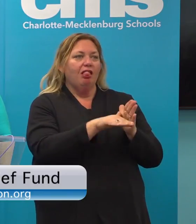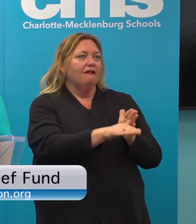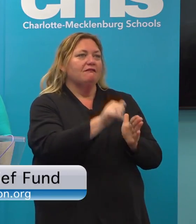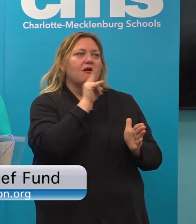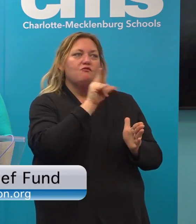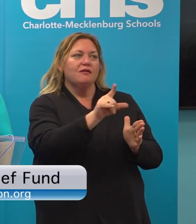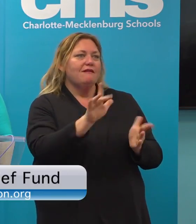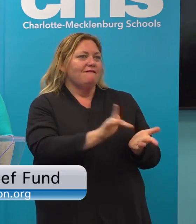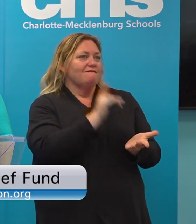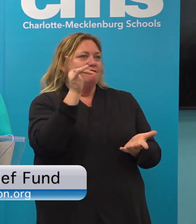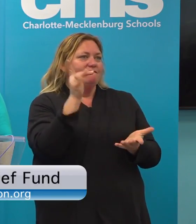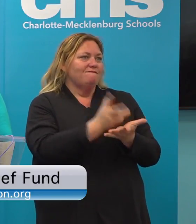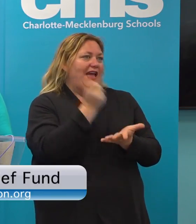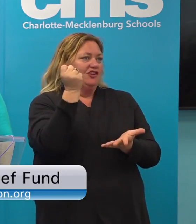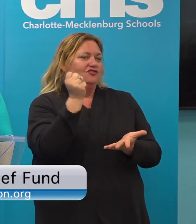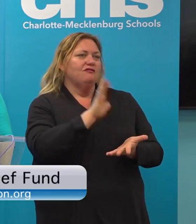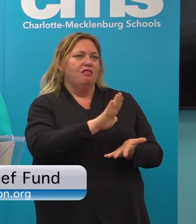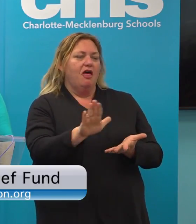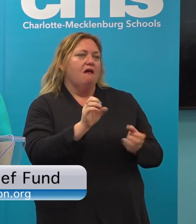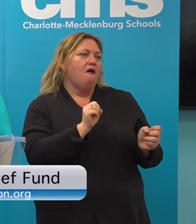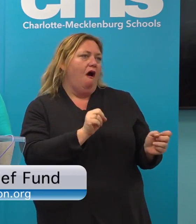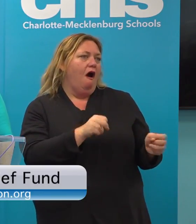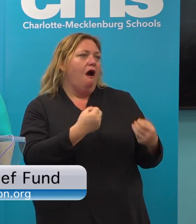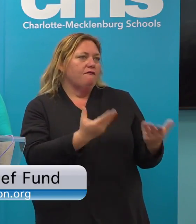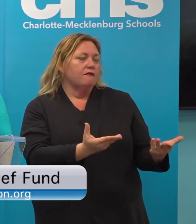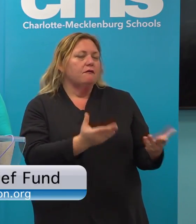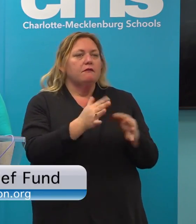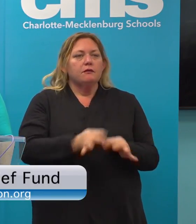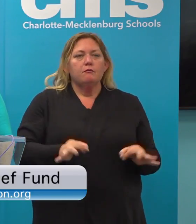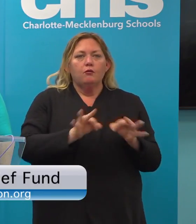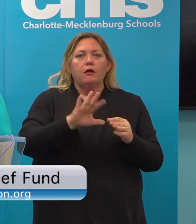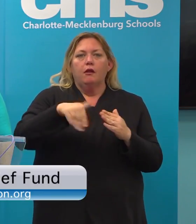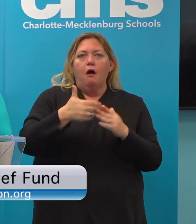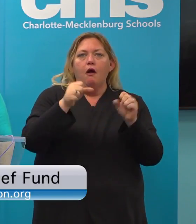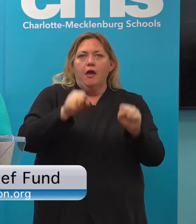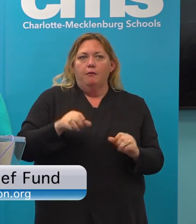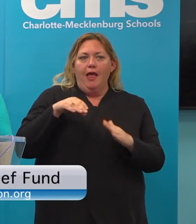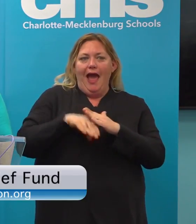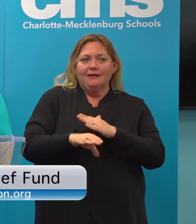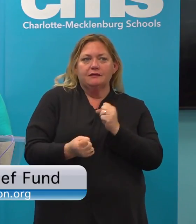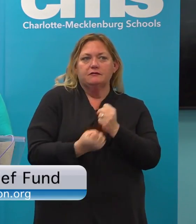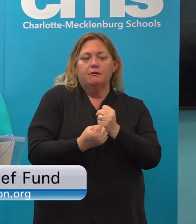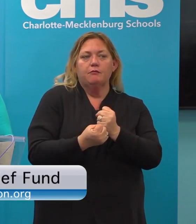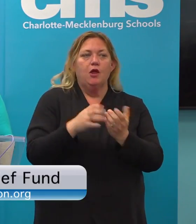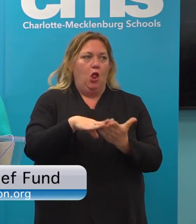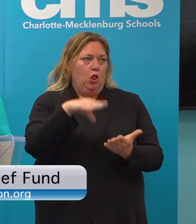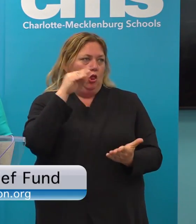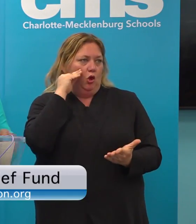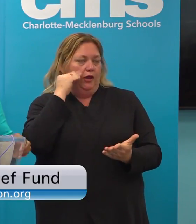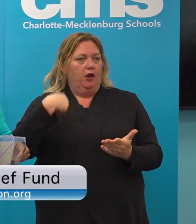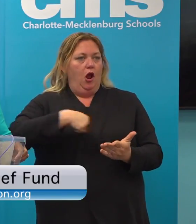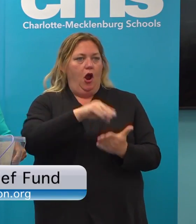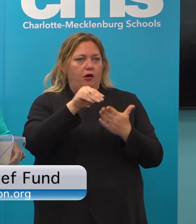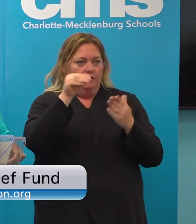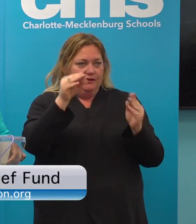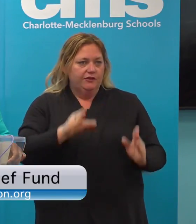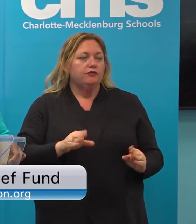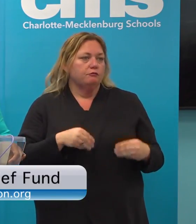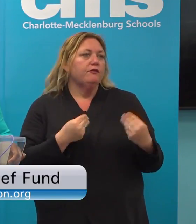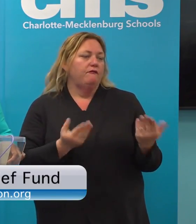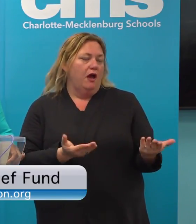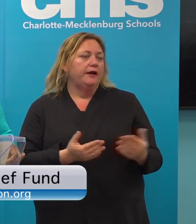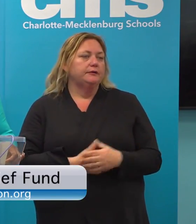that offer. And it is important that they are all able to access the supplemental learning that our teachers will be